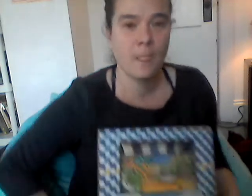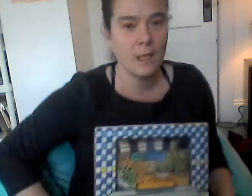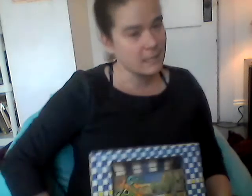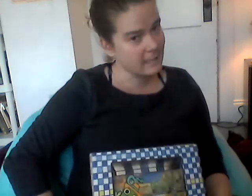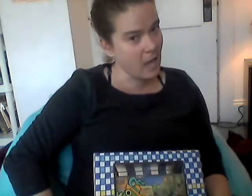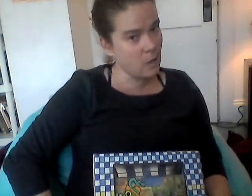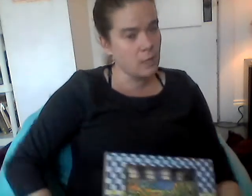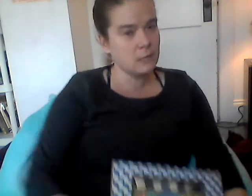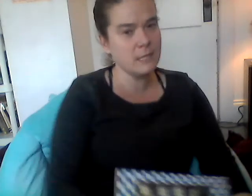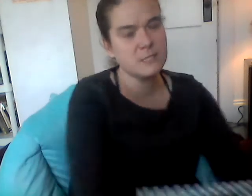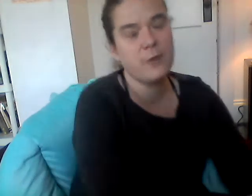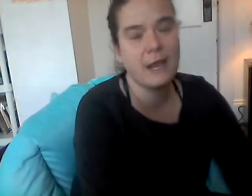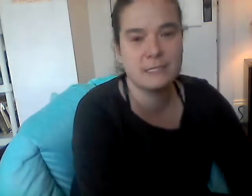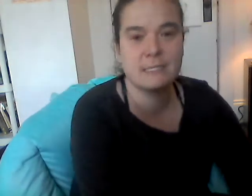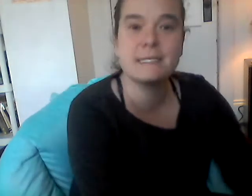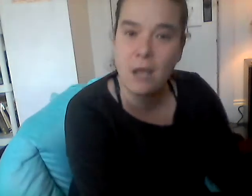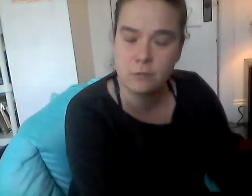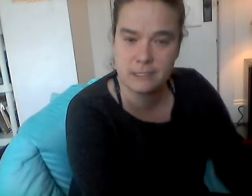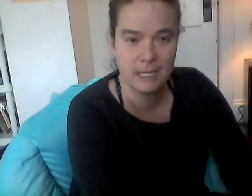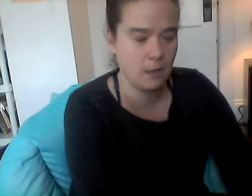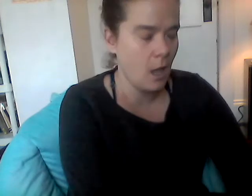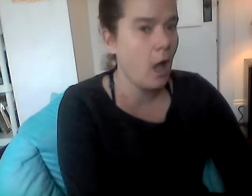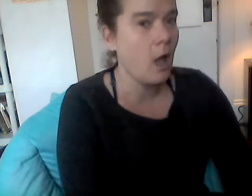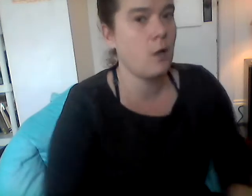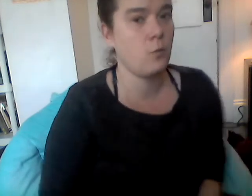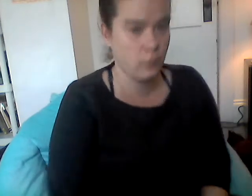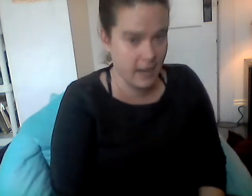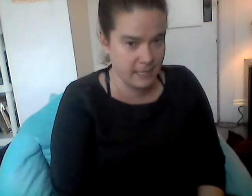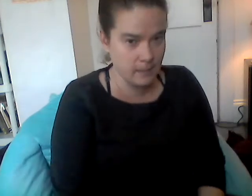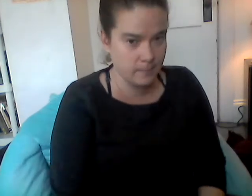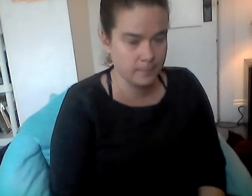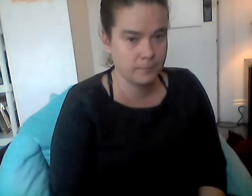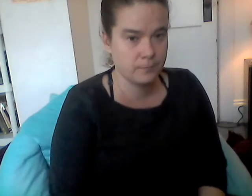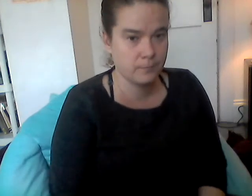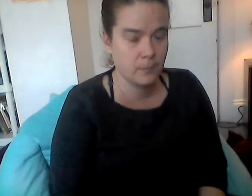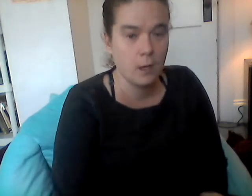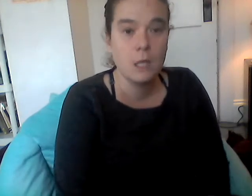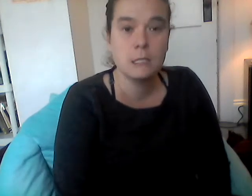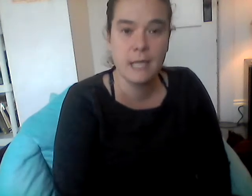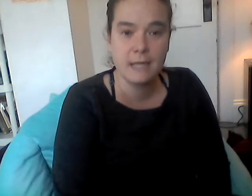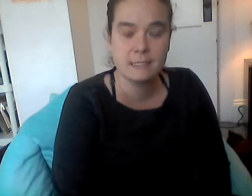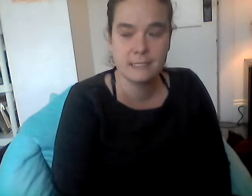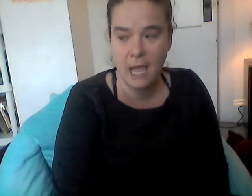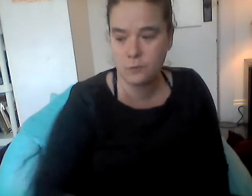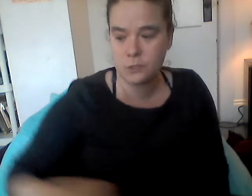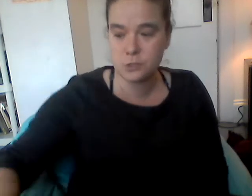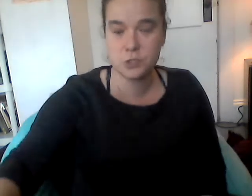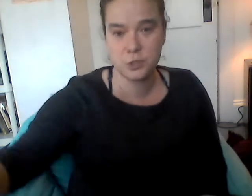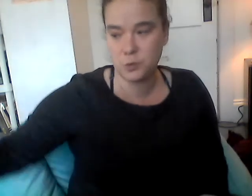Now, let's practice counting. Ready? Let's count to